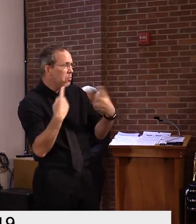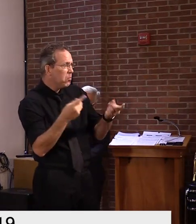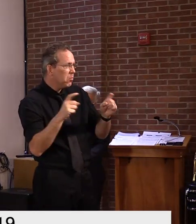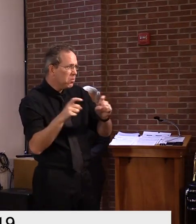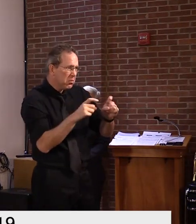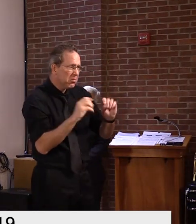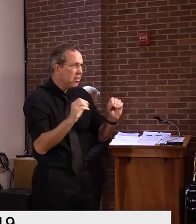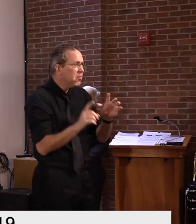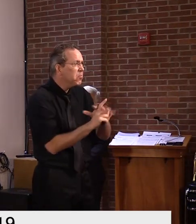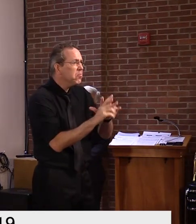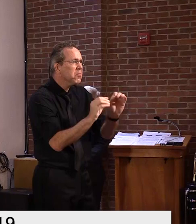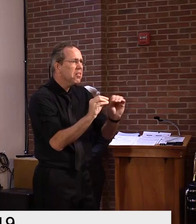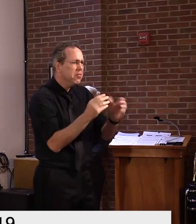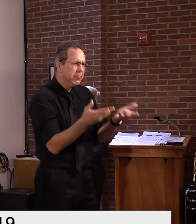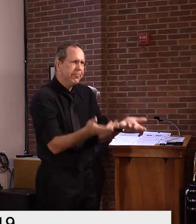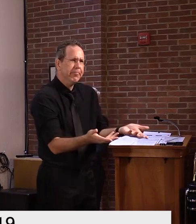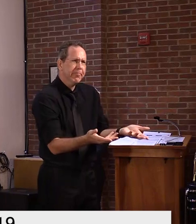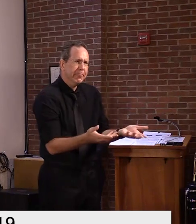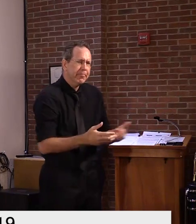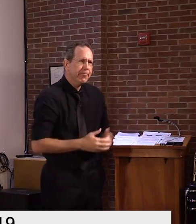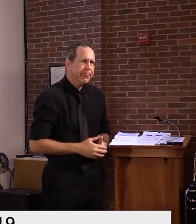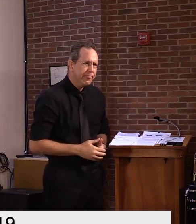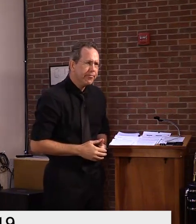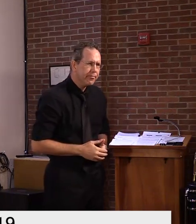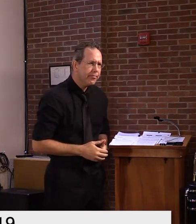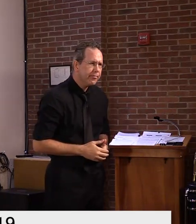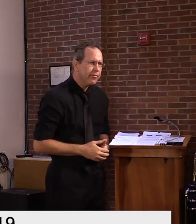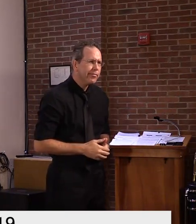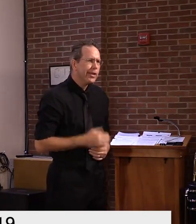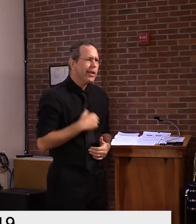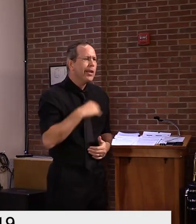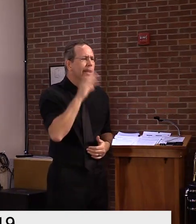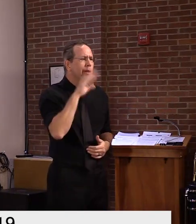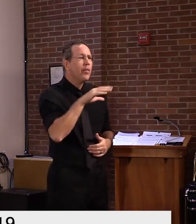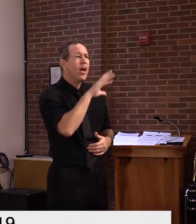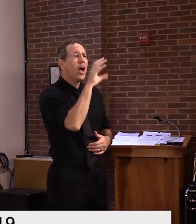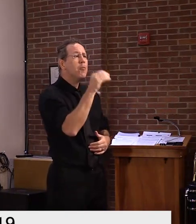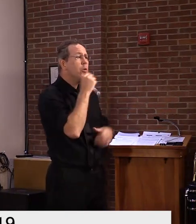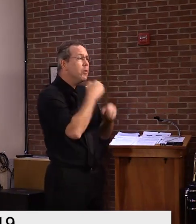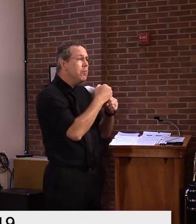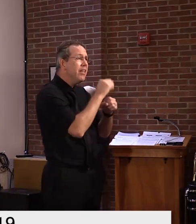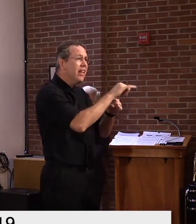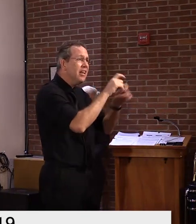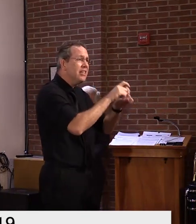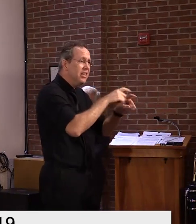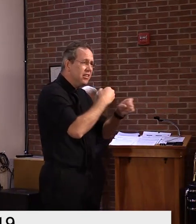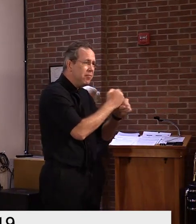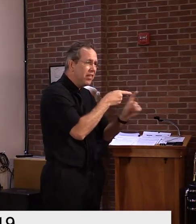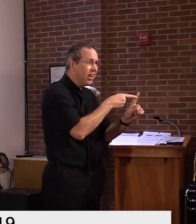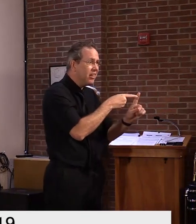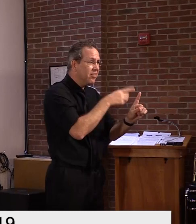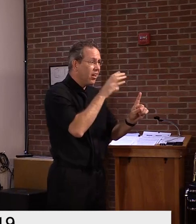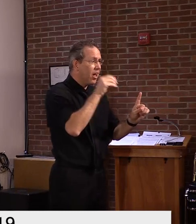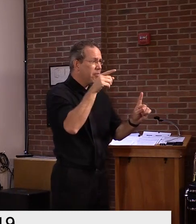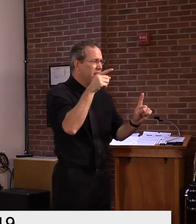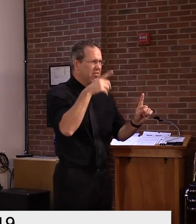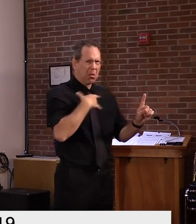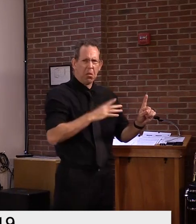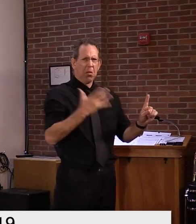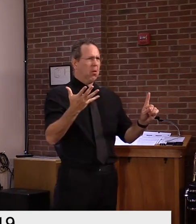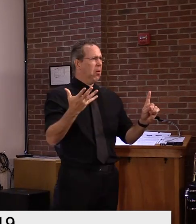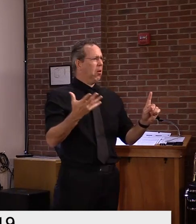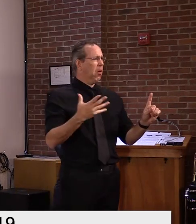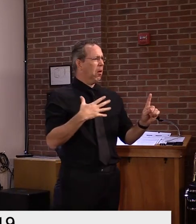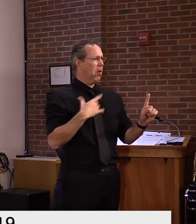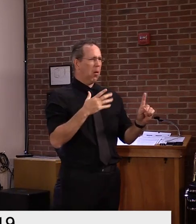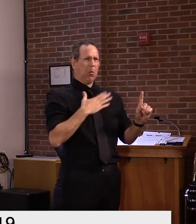the statement by Quidel regarding the PCR testing was inappropriate and